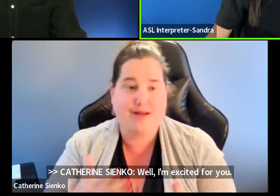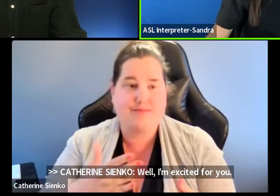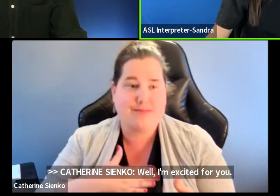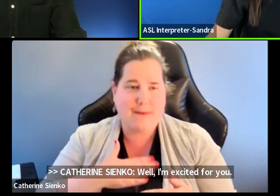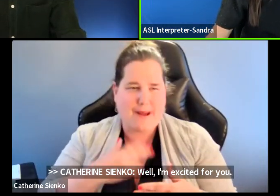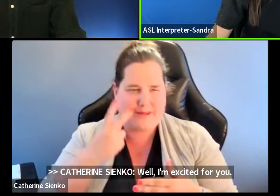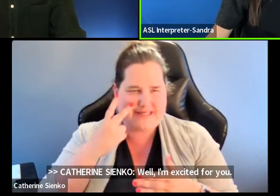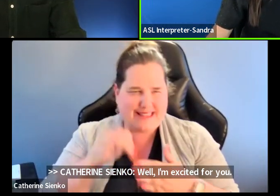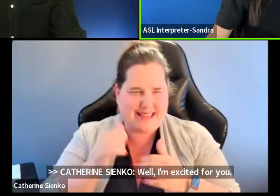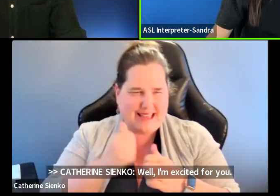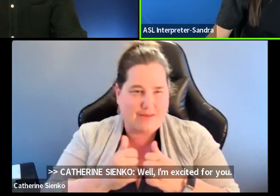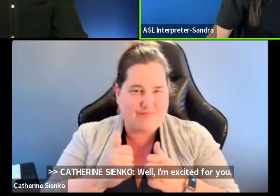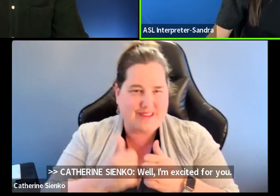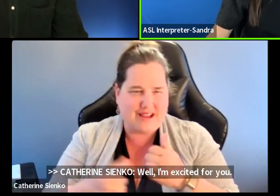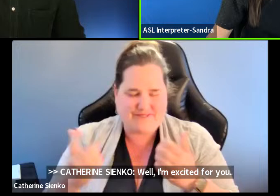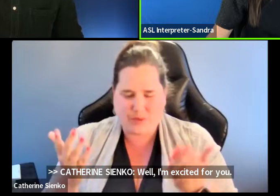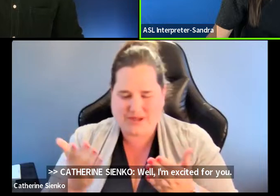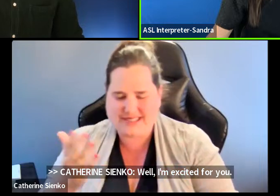Okay.